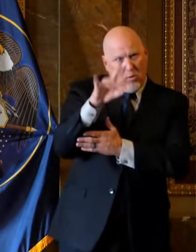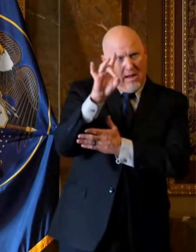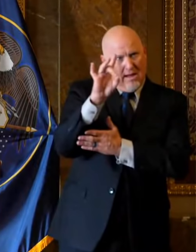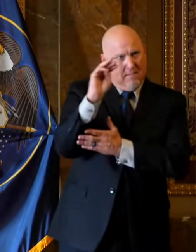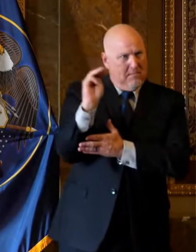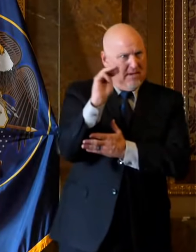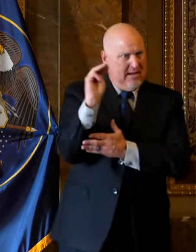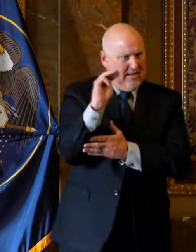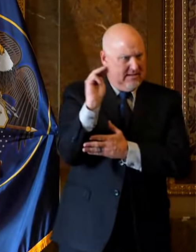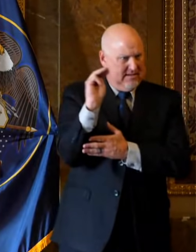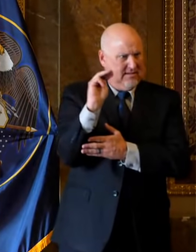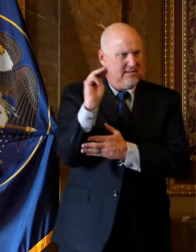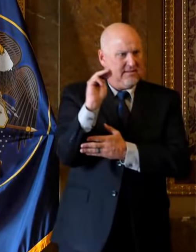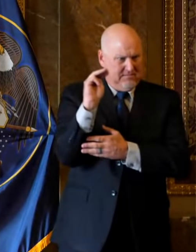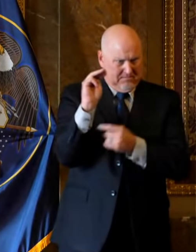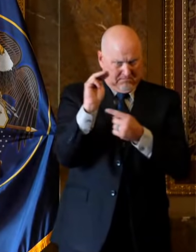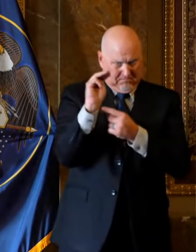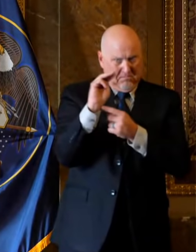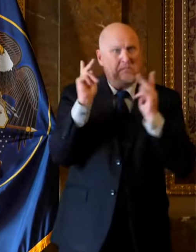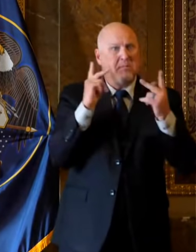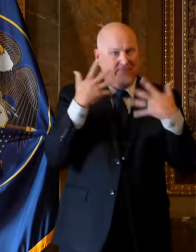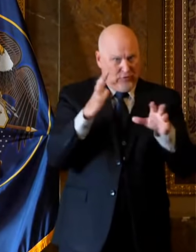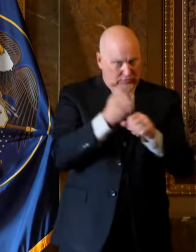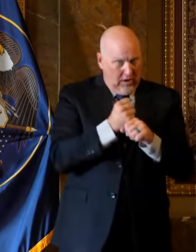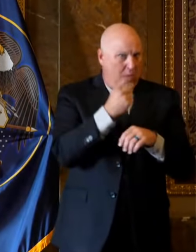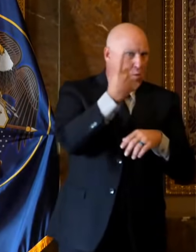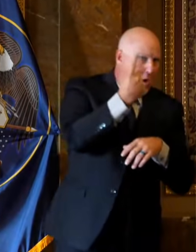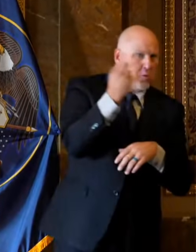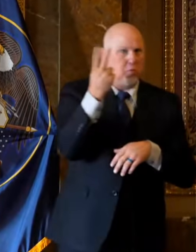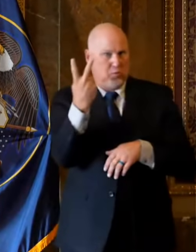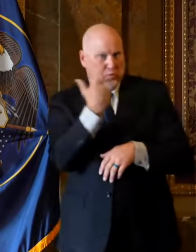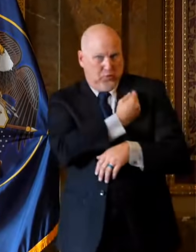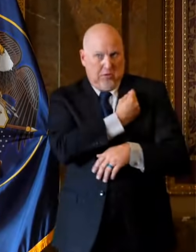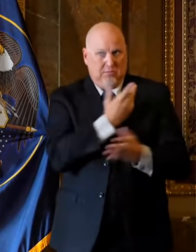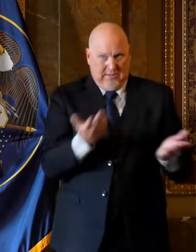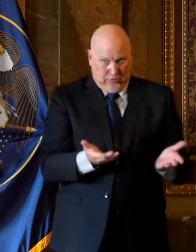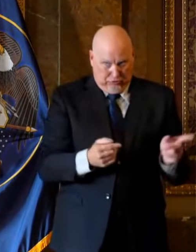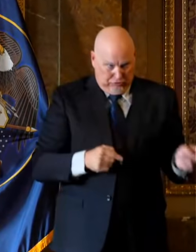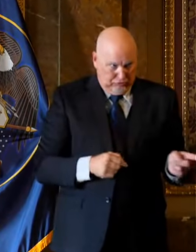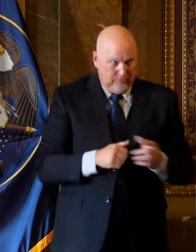There has been 0 deaths from vaccination.